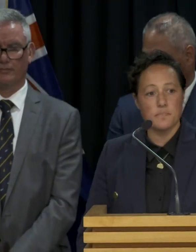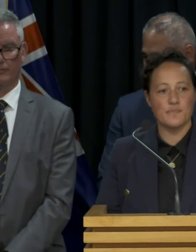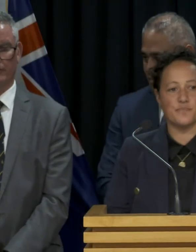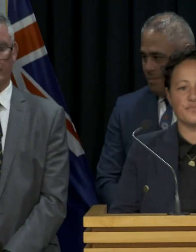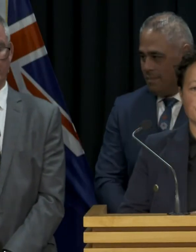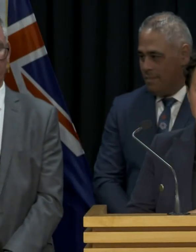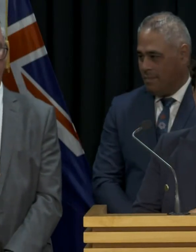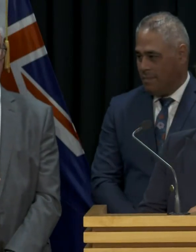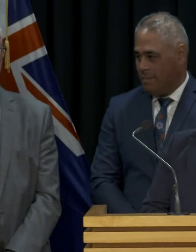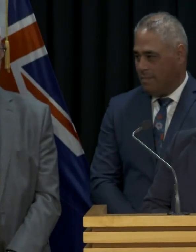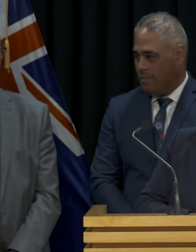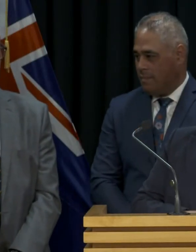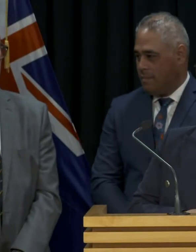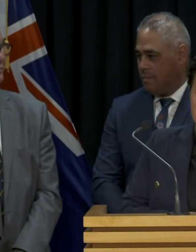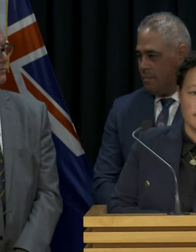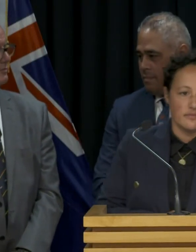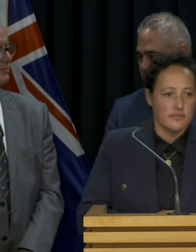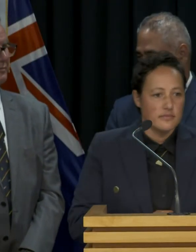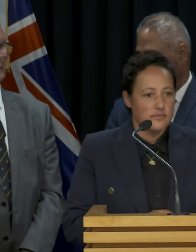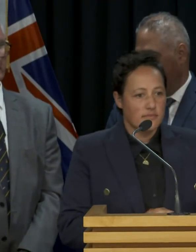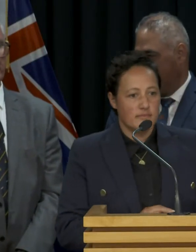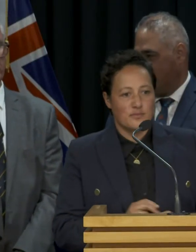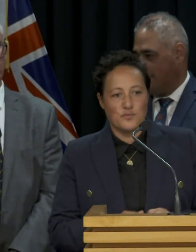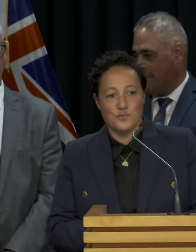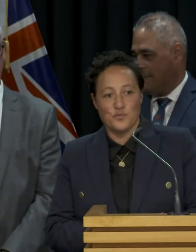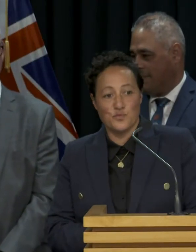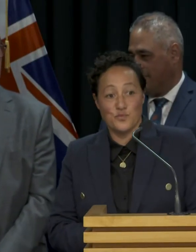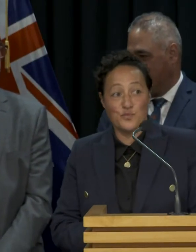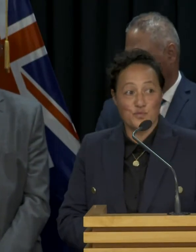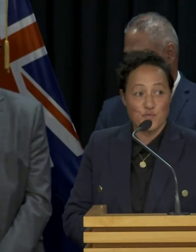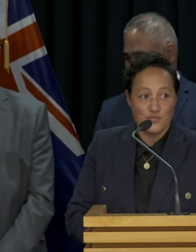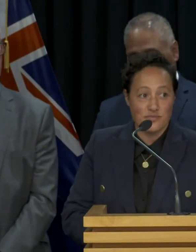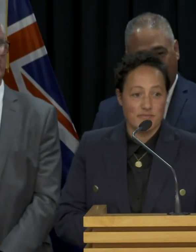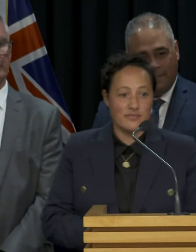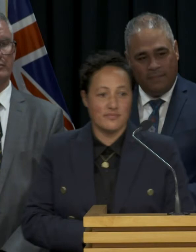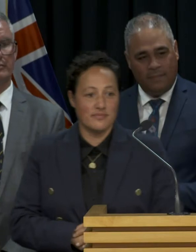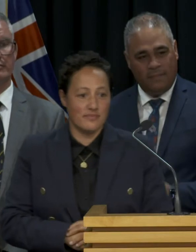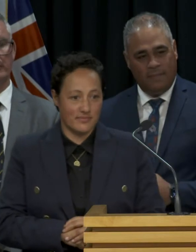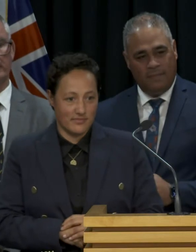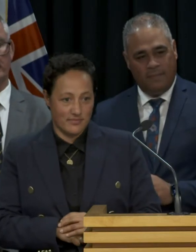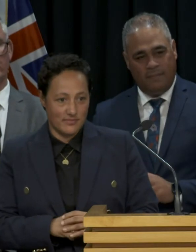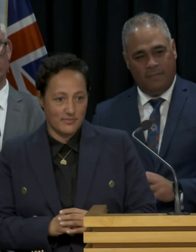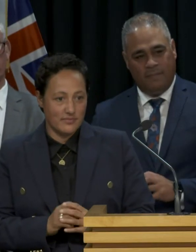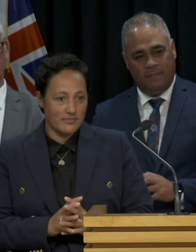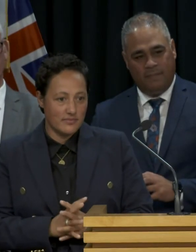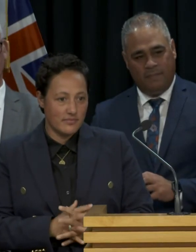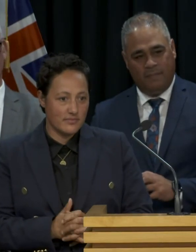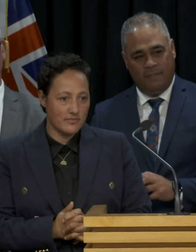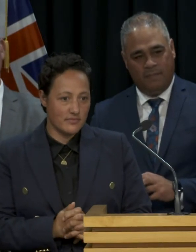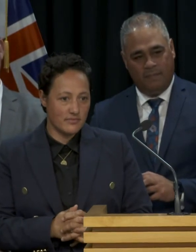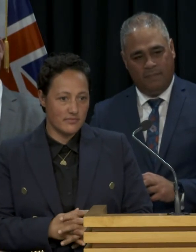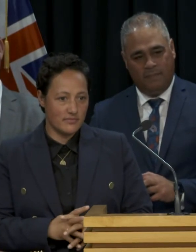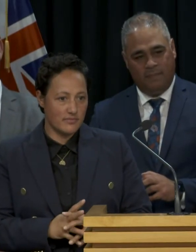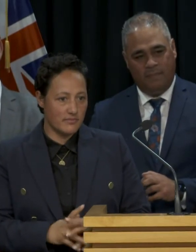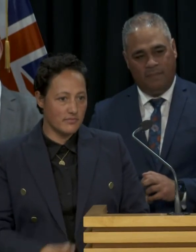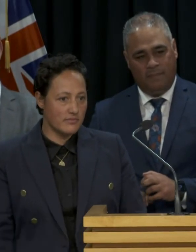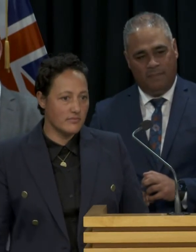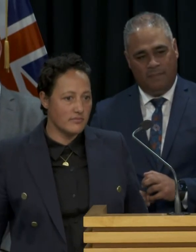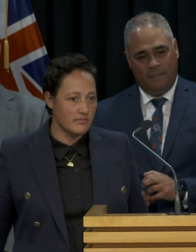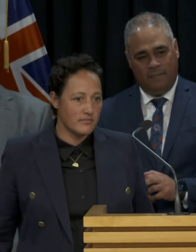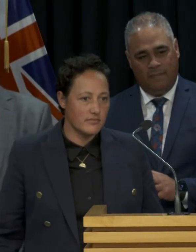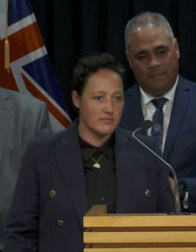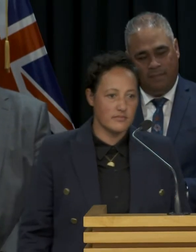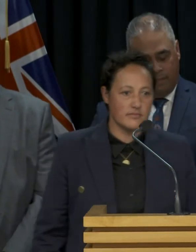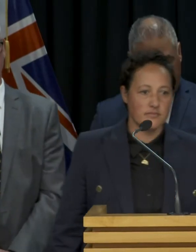for questions for those who haven't asked questions through, and then that's it. Good point. How much are you going to rely on tō Māoritanga, au